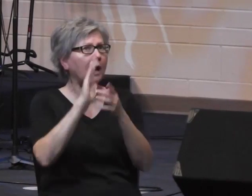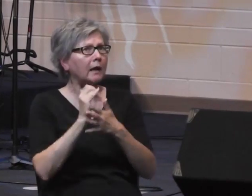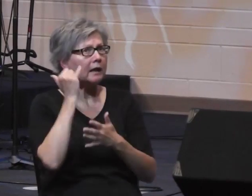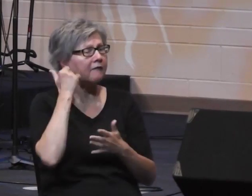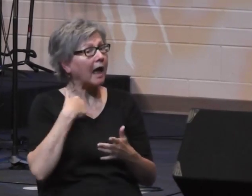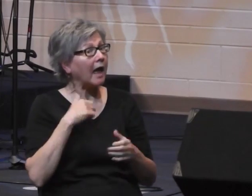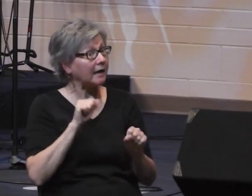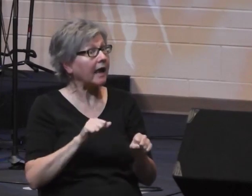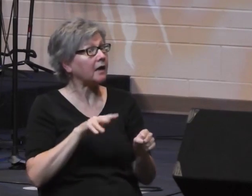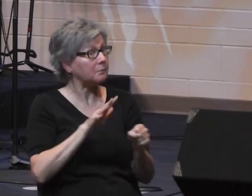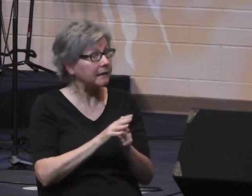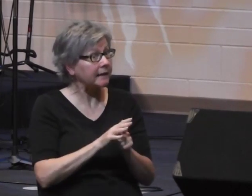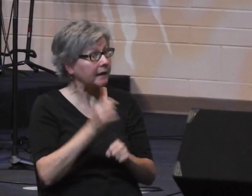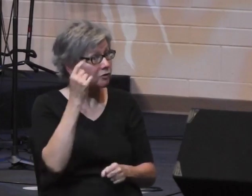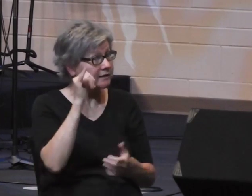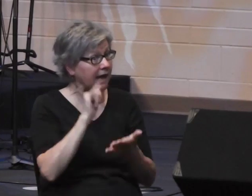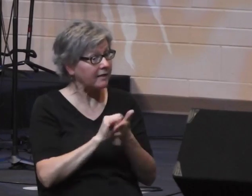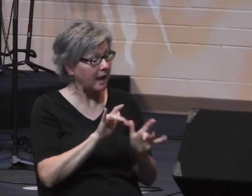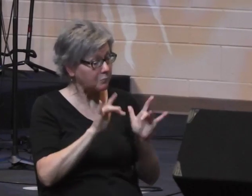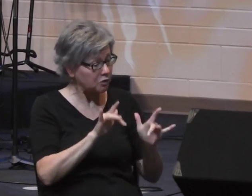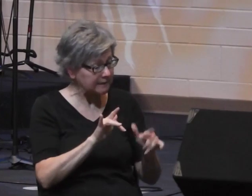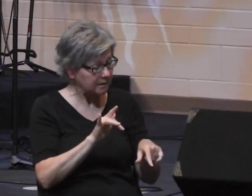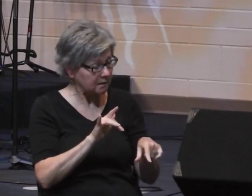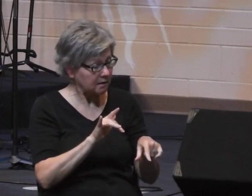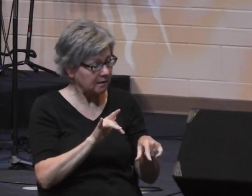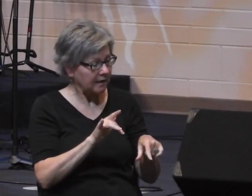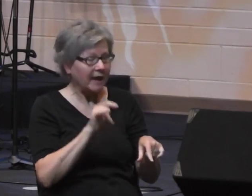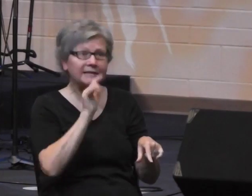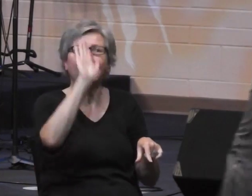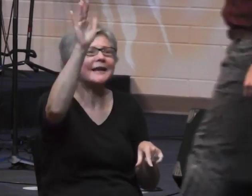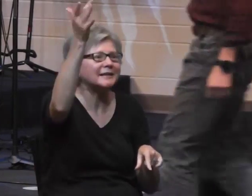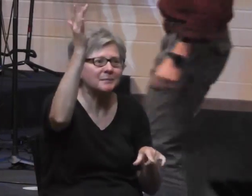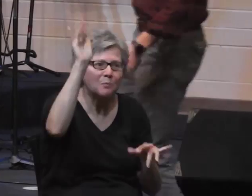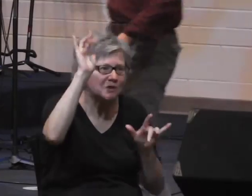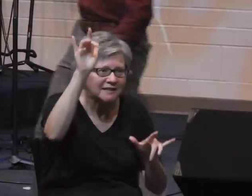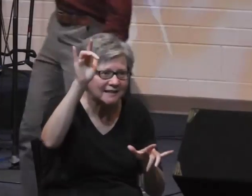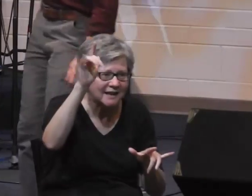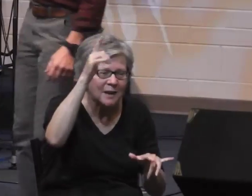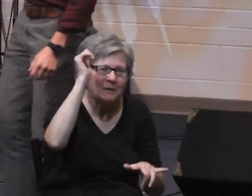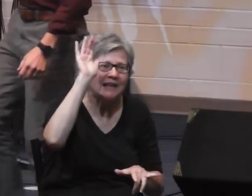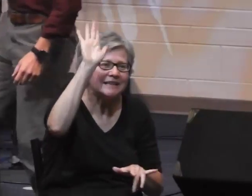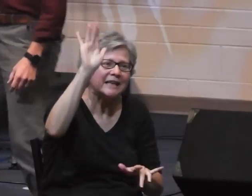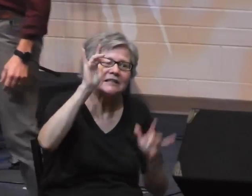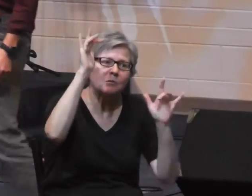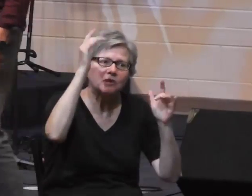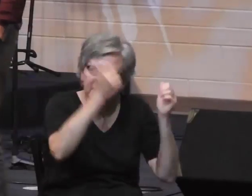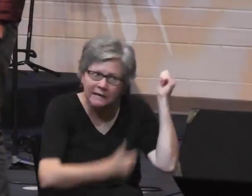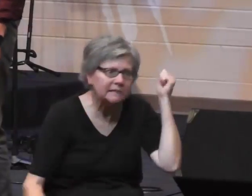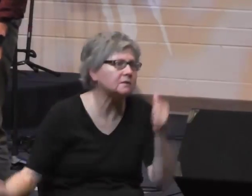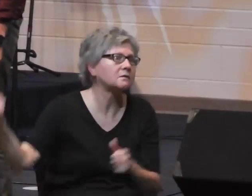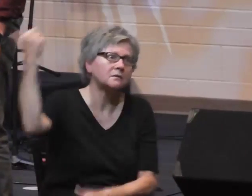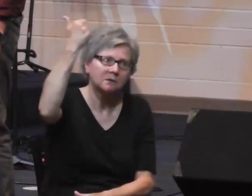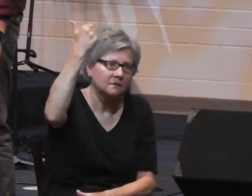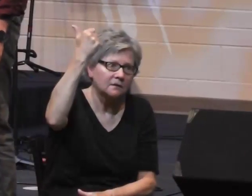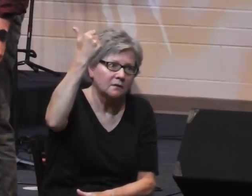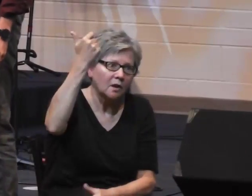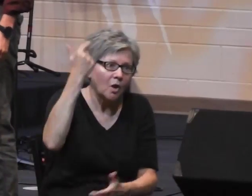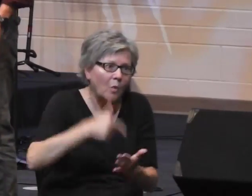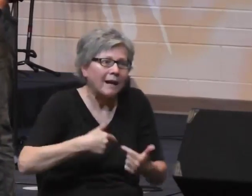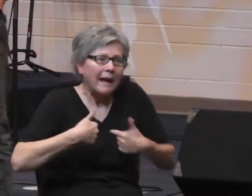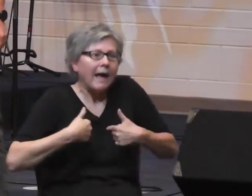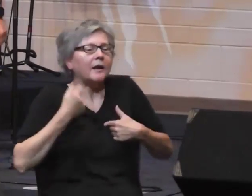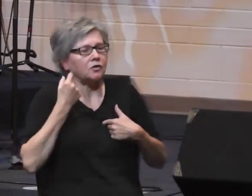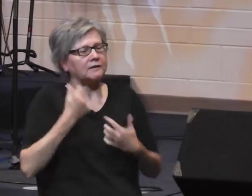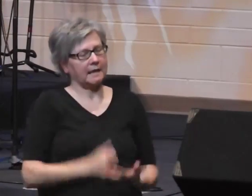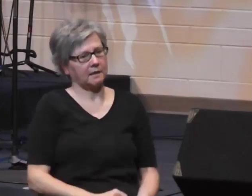can fully understand it, it's definitely not the mercy of God, because God's mercy must be greater and beyond what I